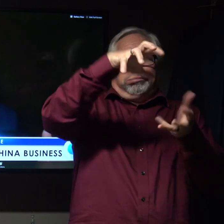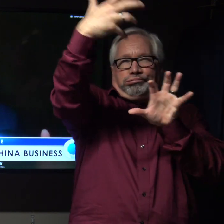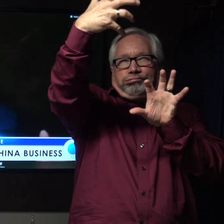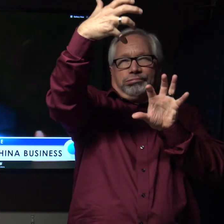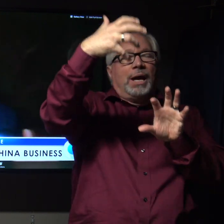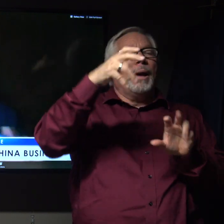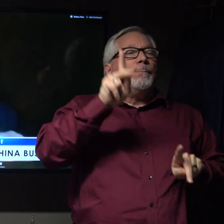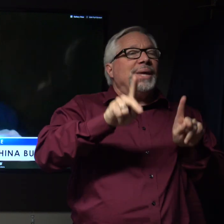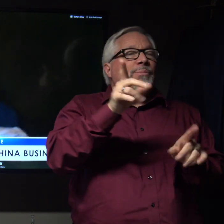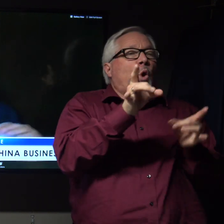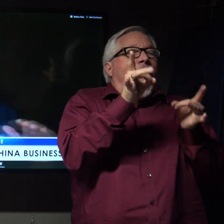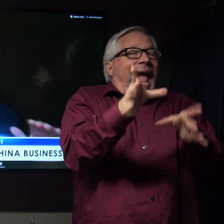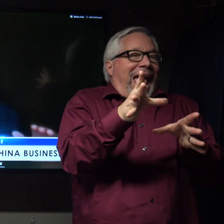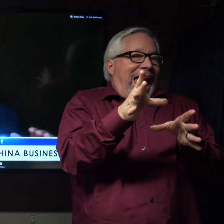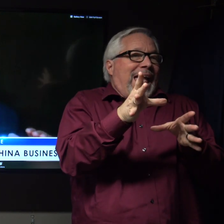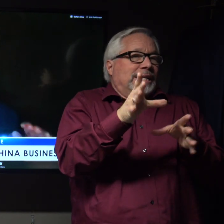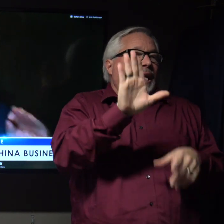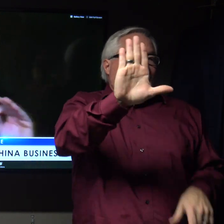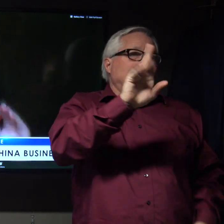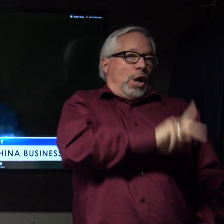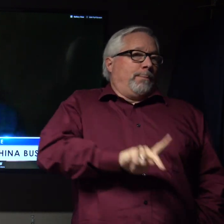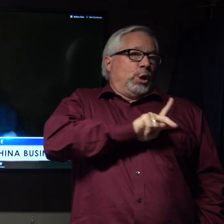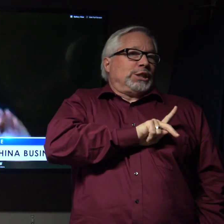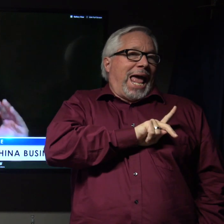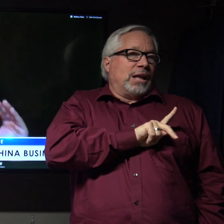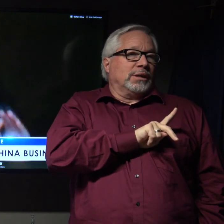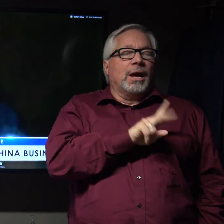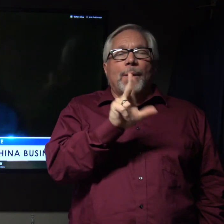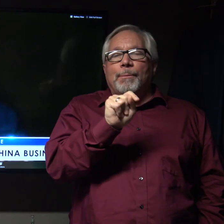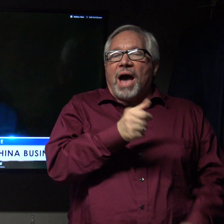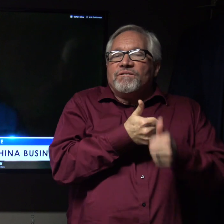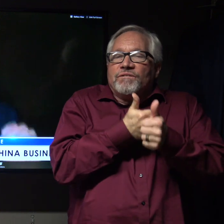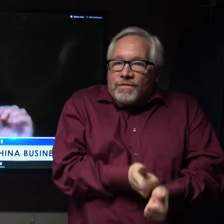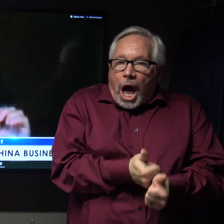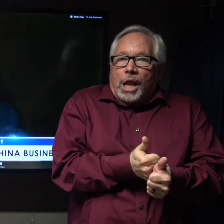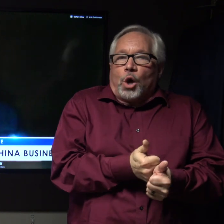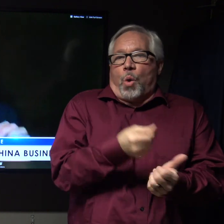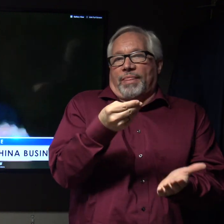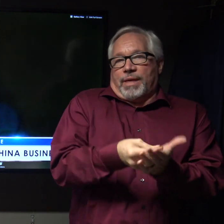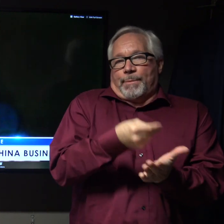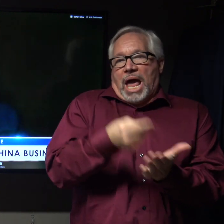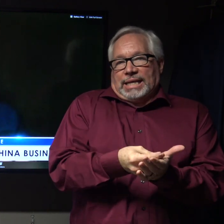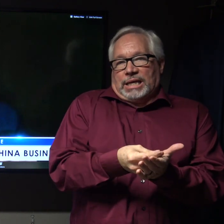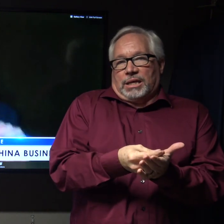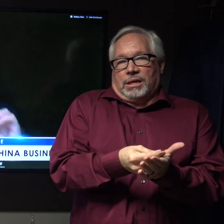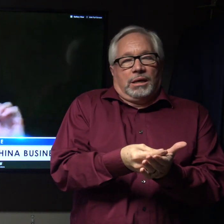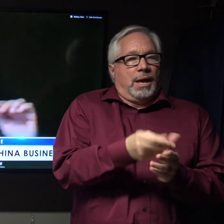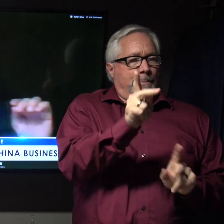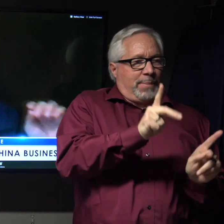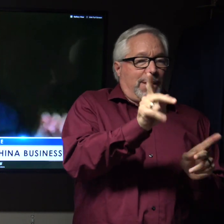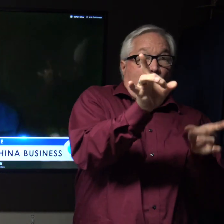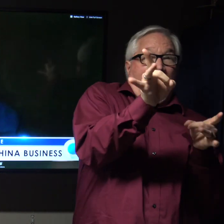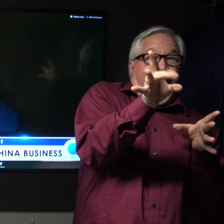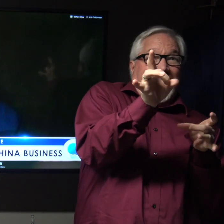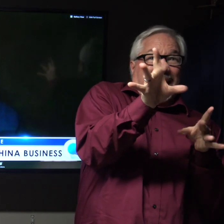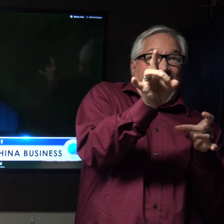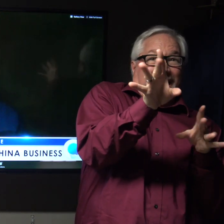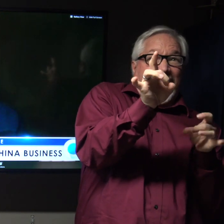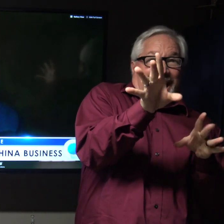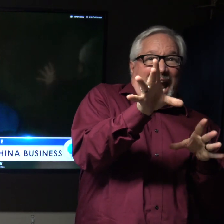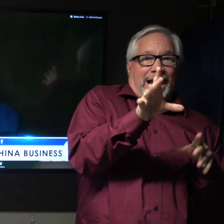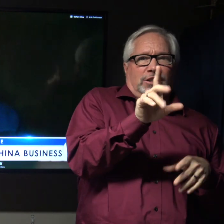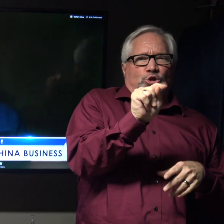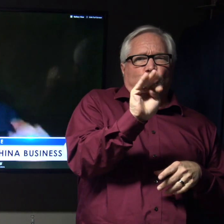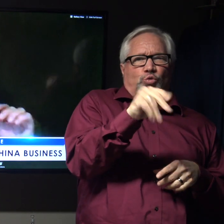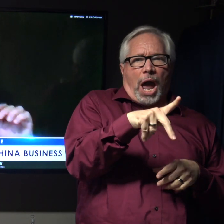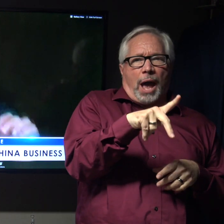people hated Trump because of his personality. It's the same old thing we've always said, follow the money. The hatred of Trump, even from